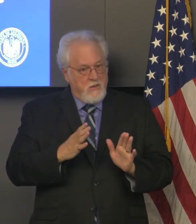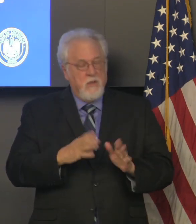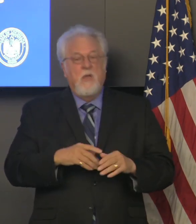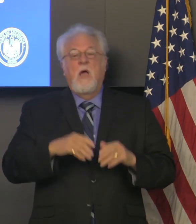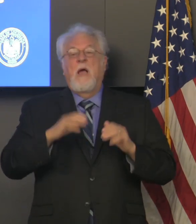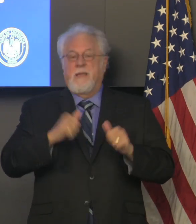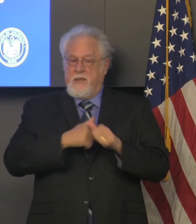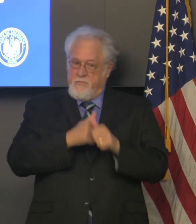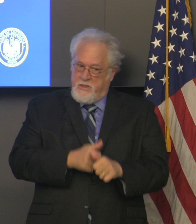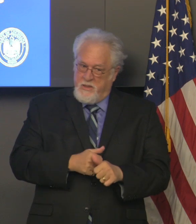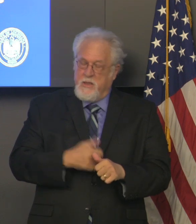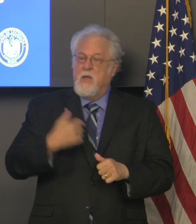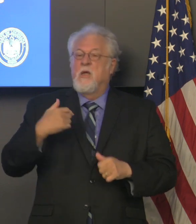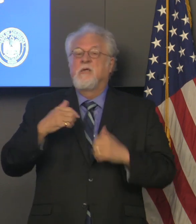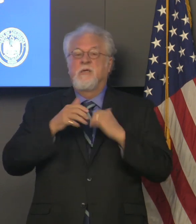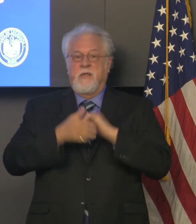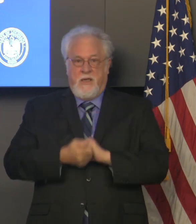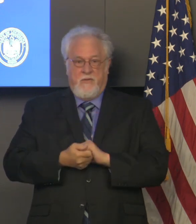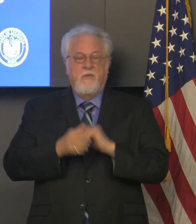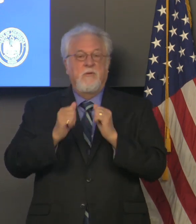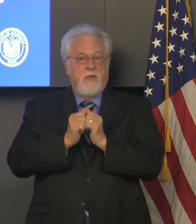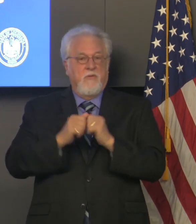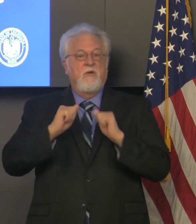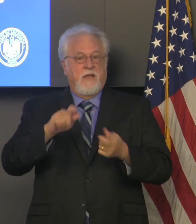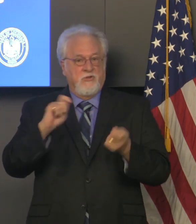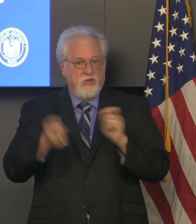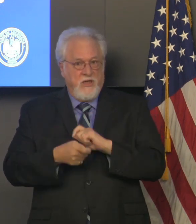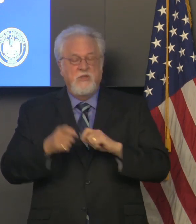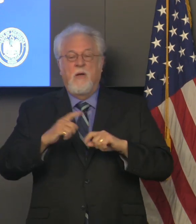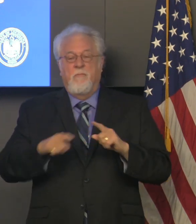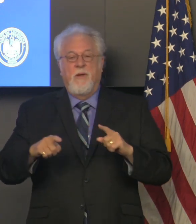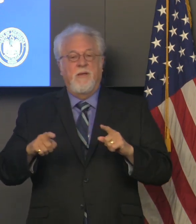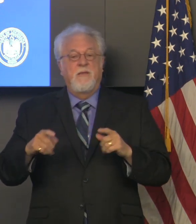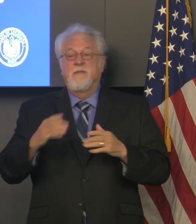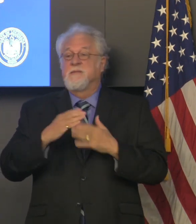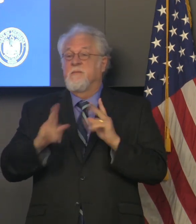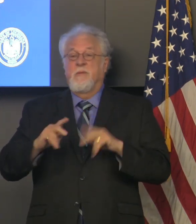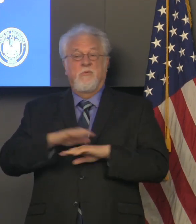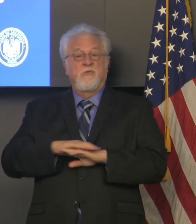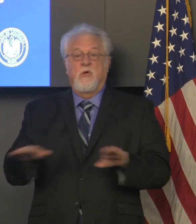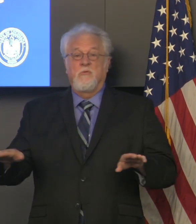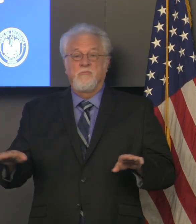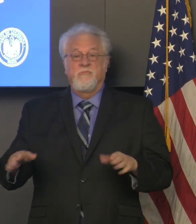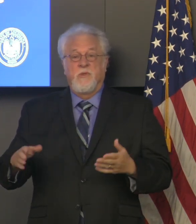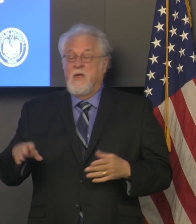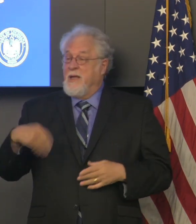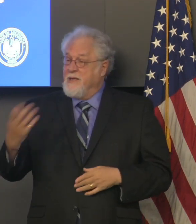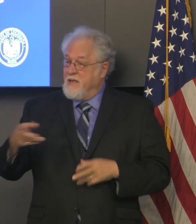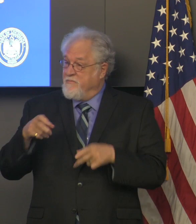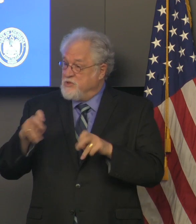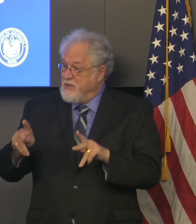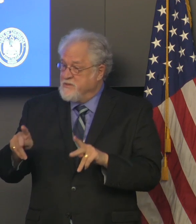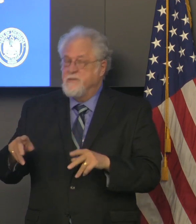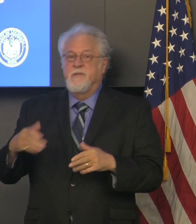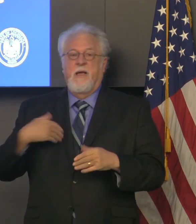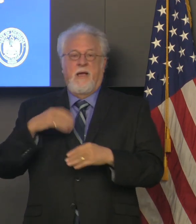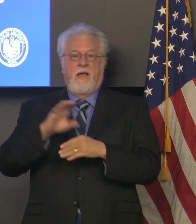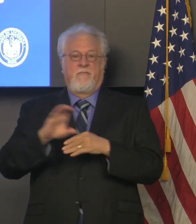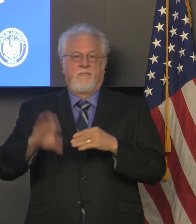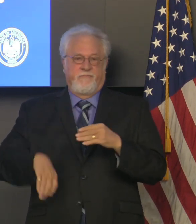can comply, and we can together change this. But in the event we have people who don't comply after chances, there are consequences.